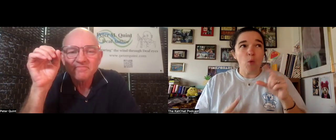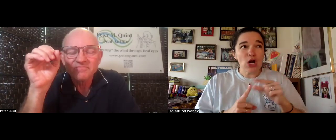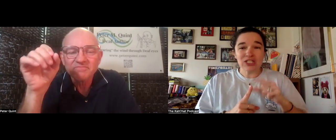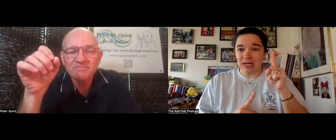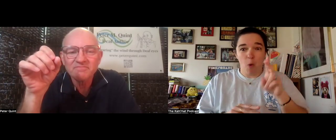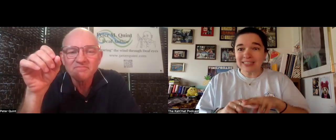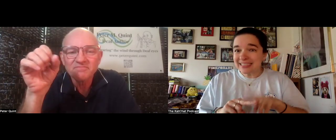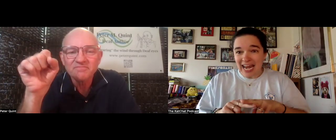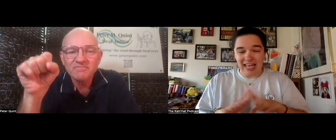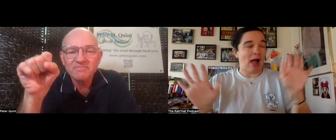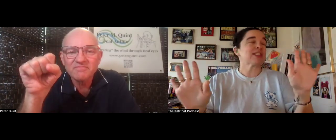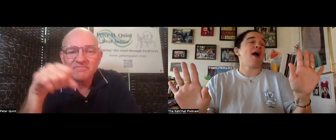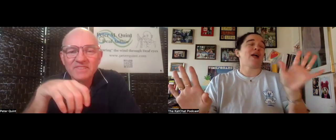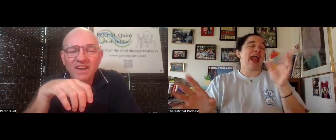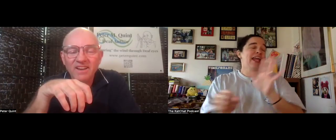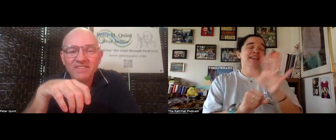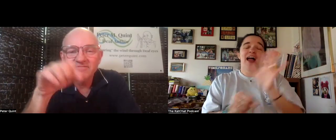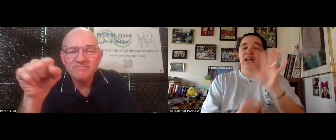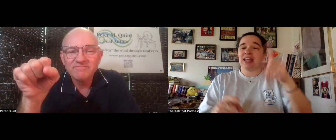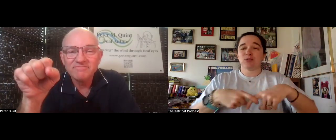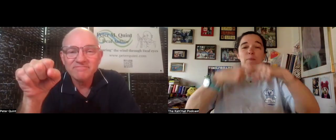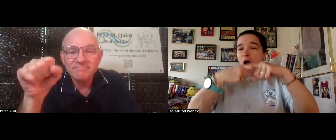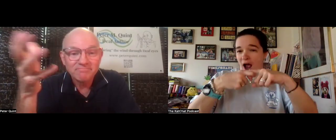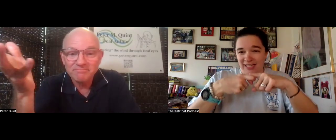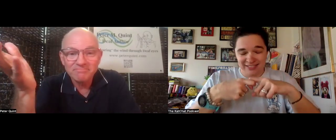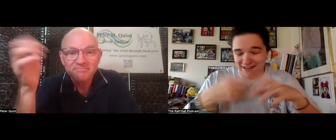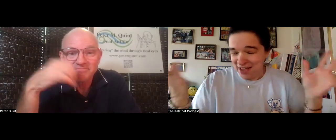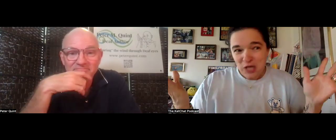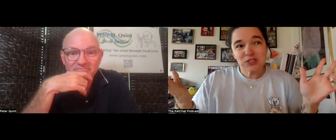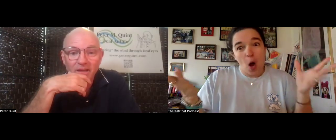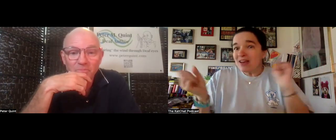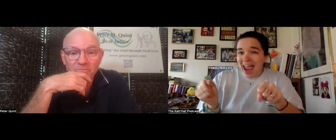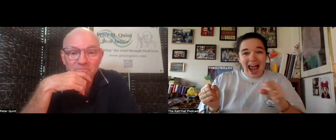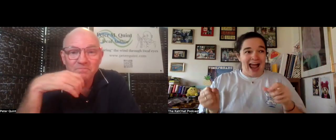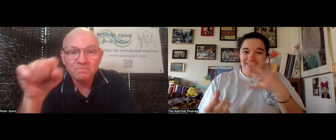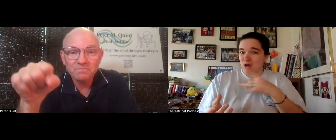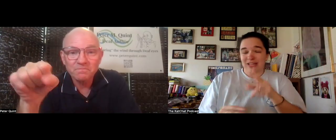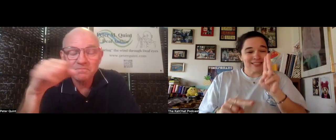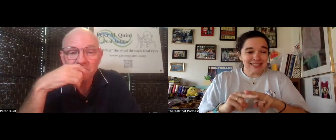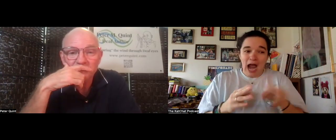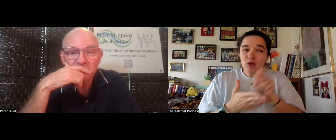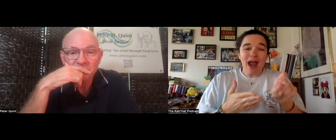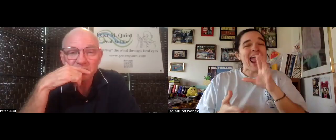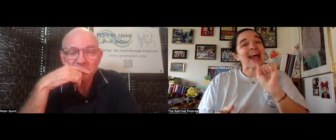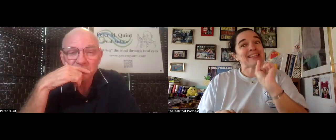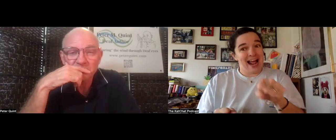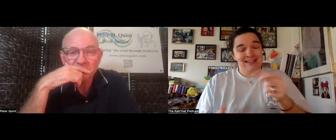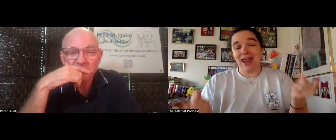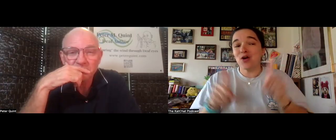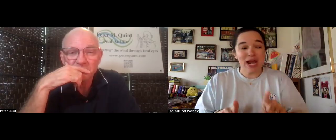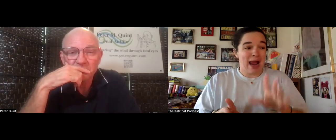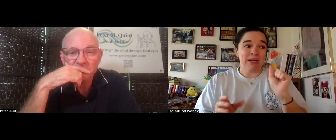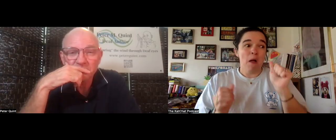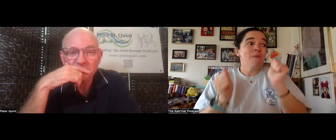2,500 words in one city. That was like, okay, enough. I need to pause. Yeah. So yeah, like you said, sit down and write, and that